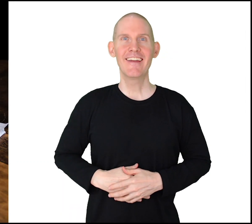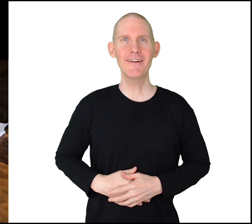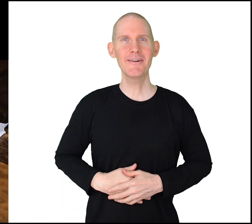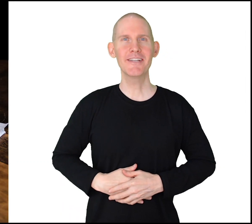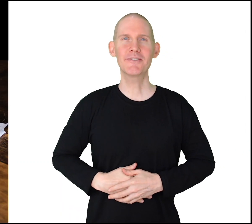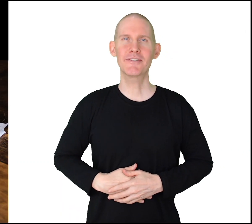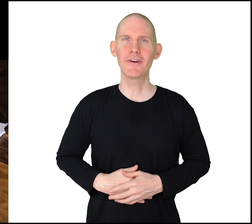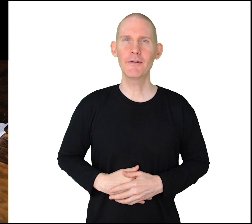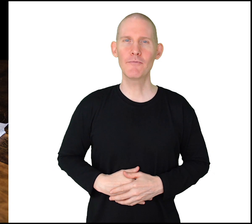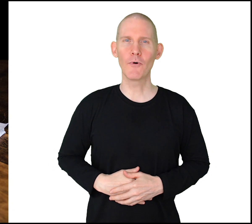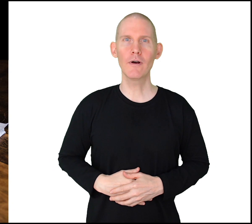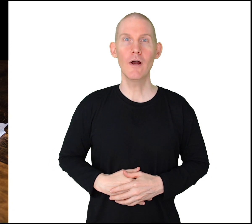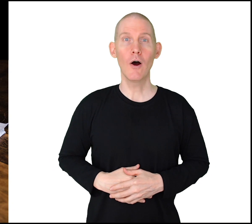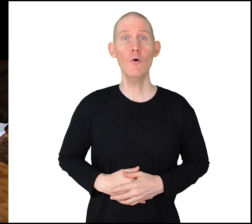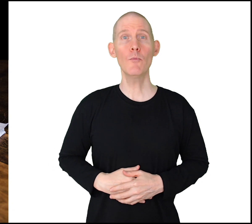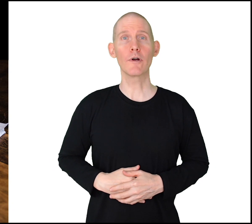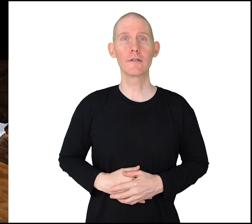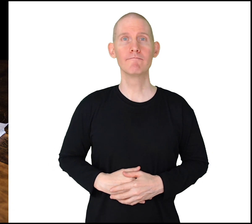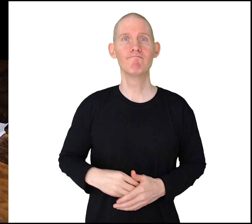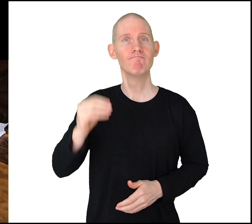Here is the sign for homework.